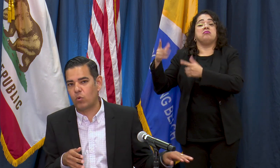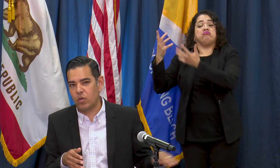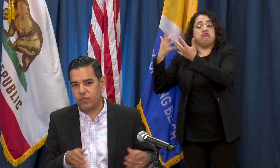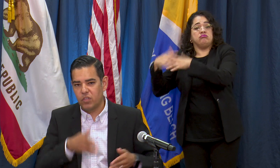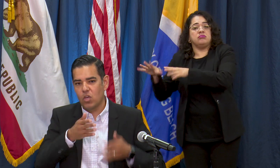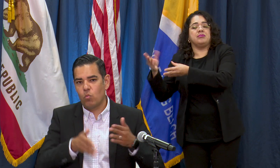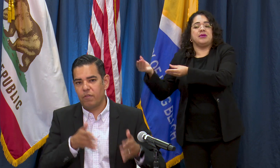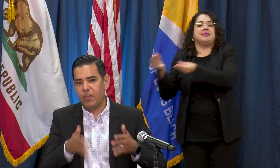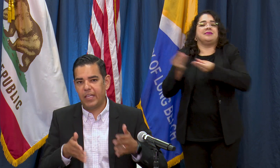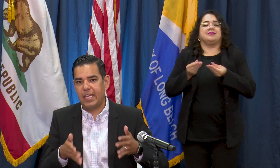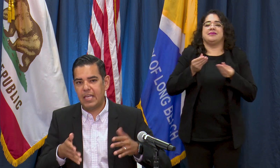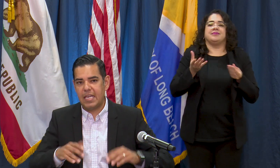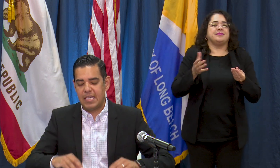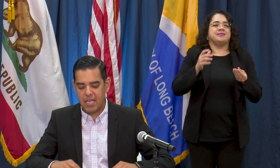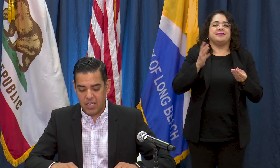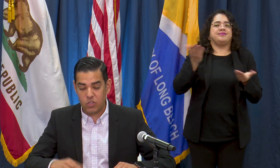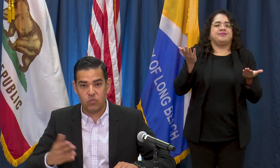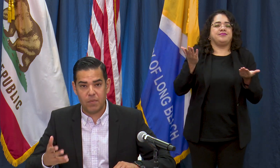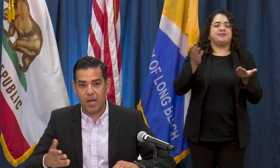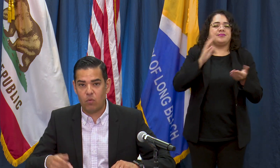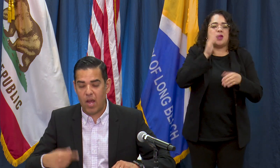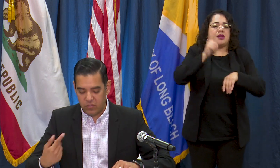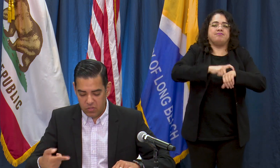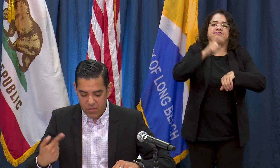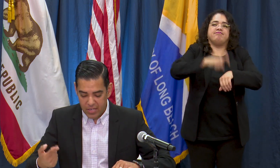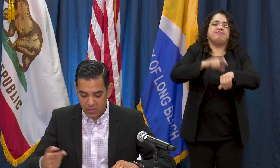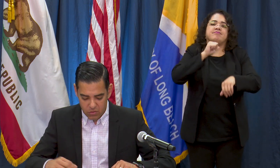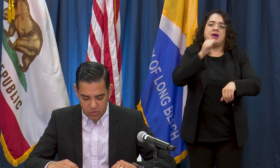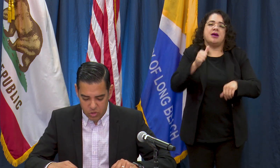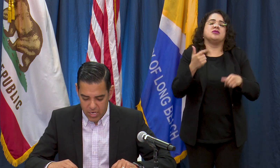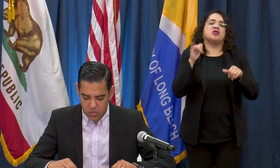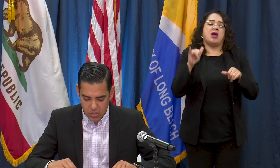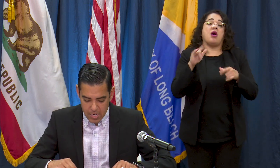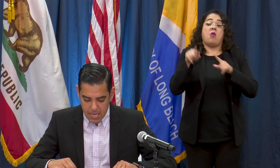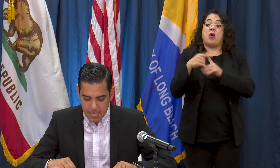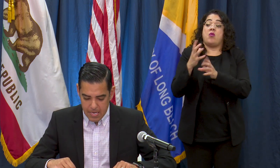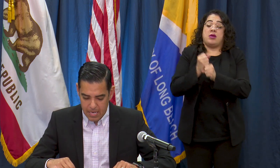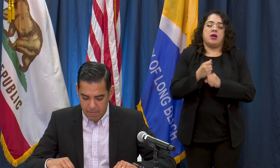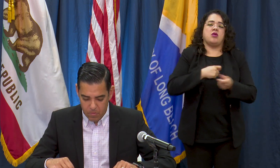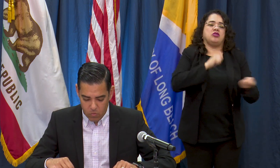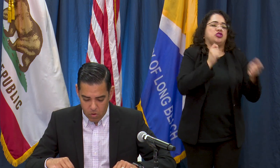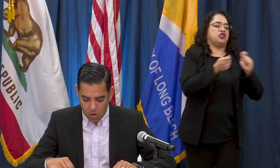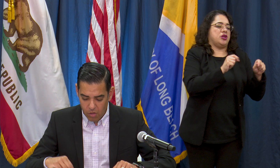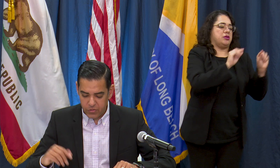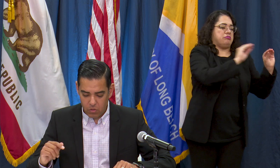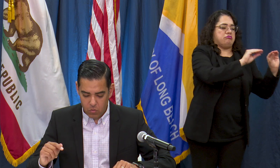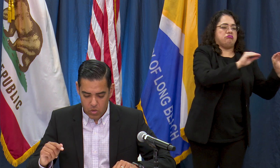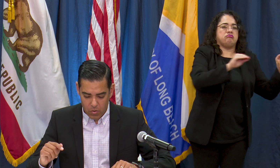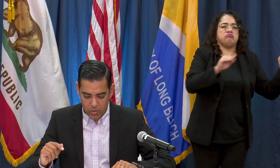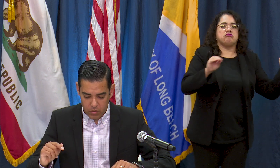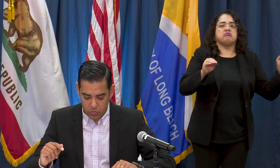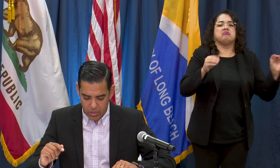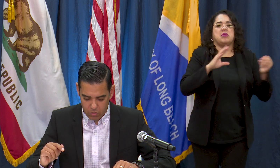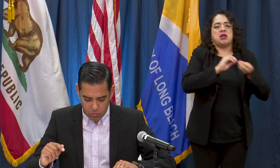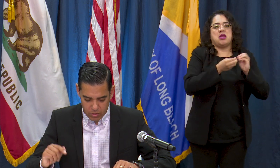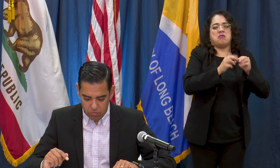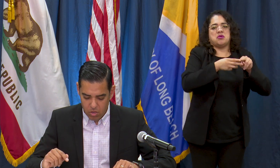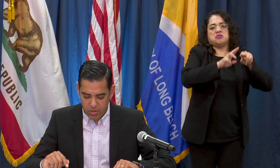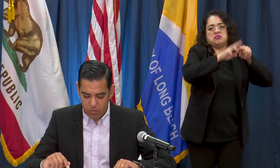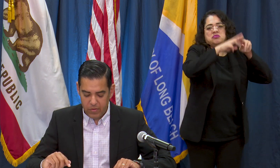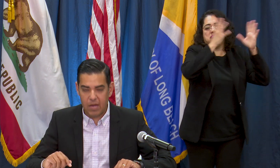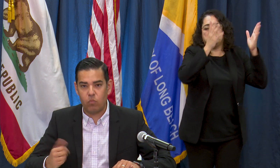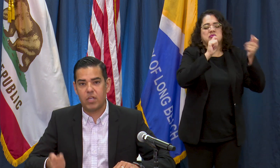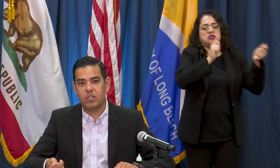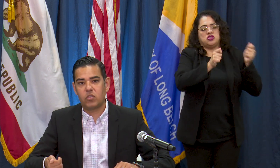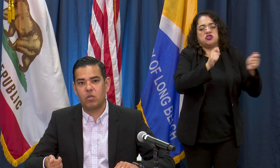kind of backwards, we're filling in any issues that might arise, and so that continues to change. Also, we do